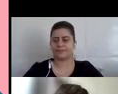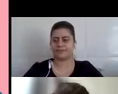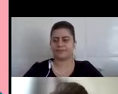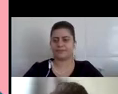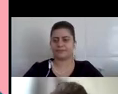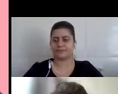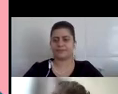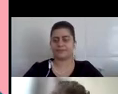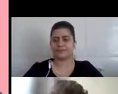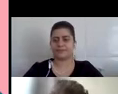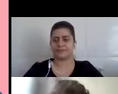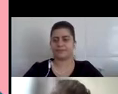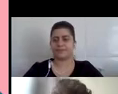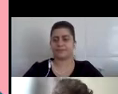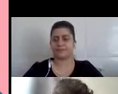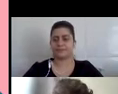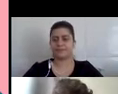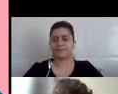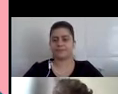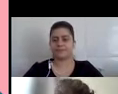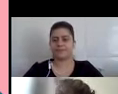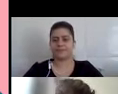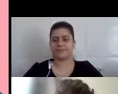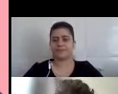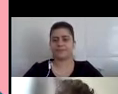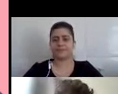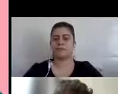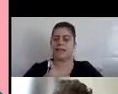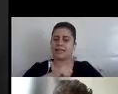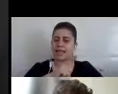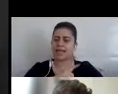let's say, providing food security. So,